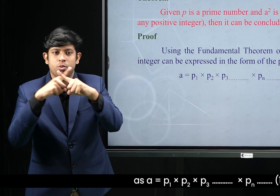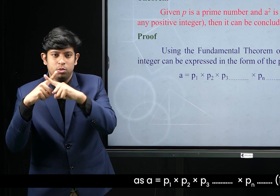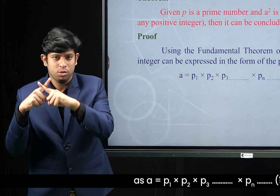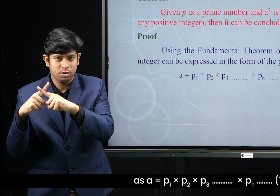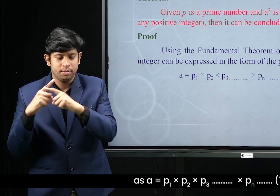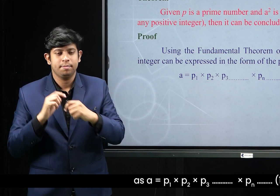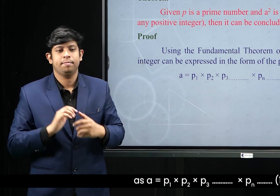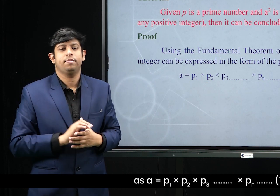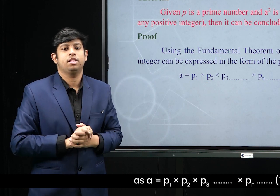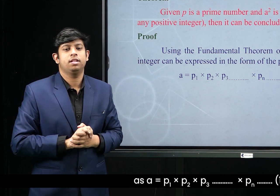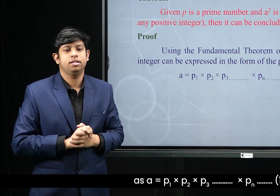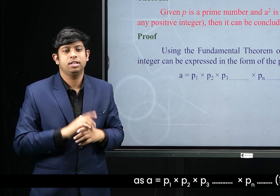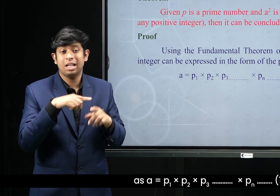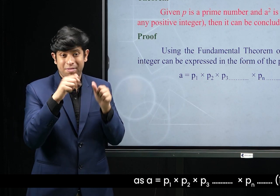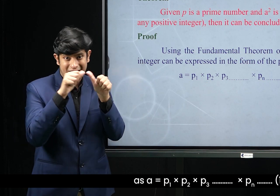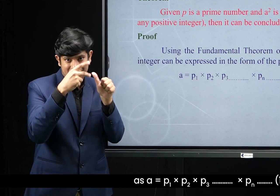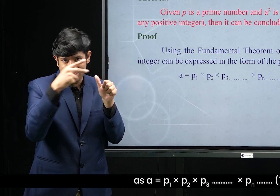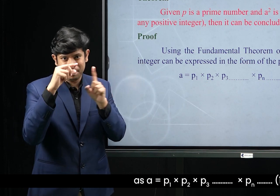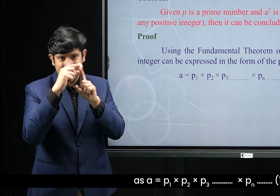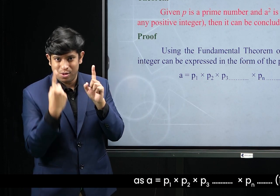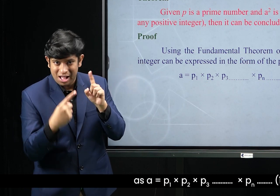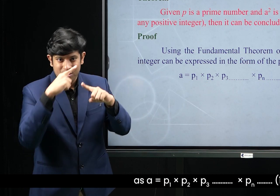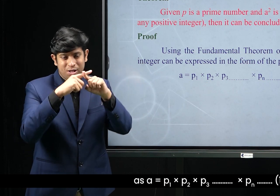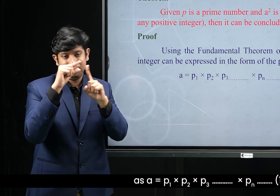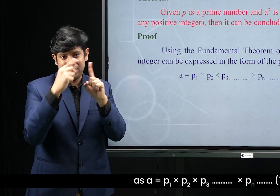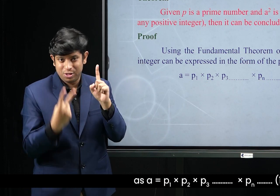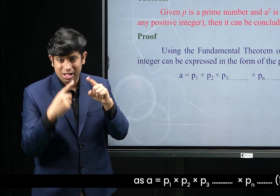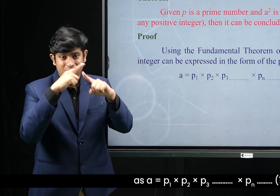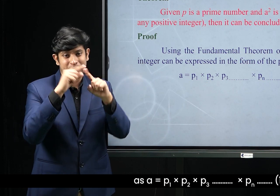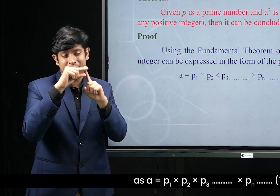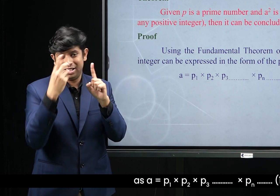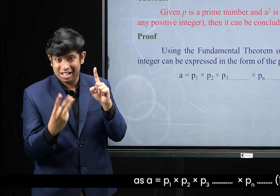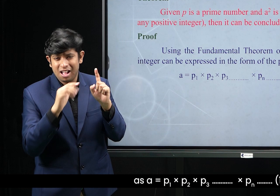as a equal to p1 into p2 into p3 into so on into pn.